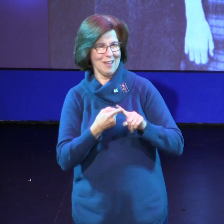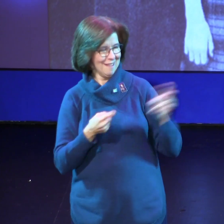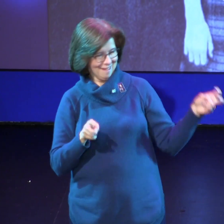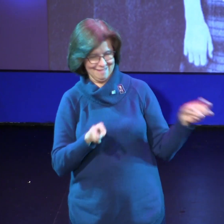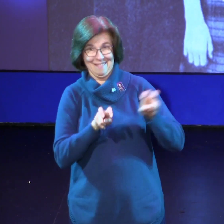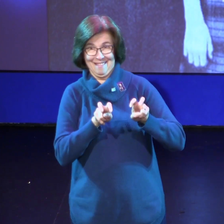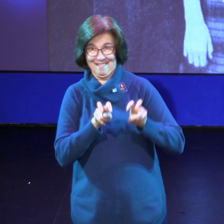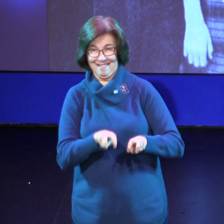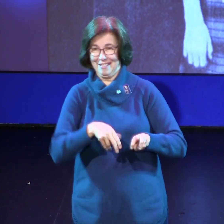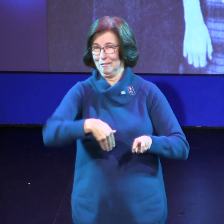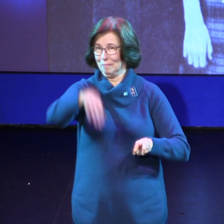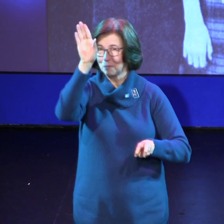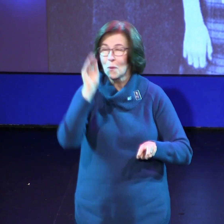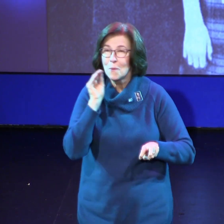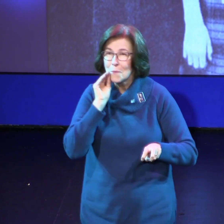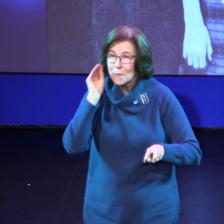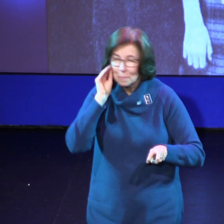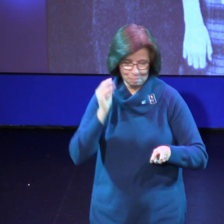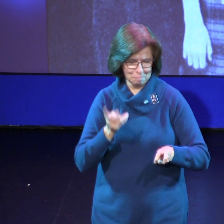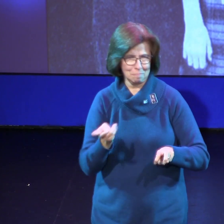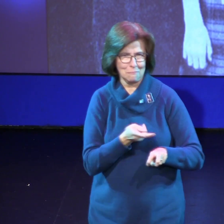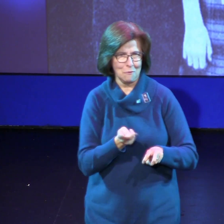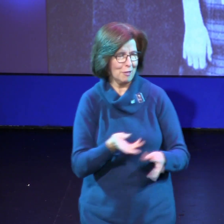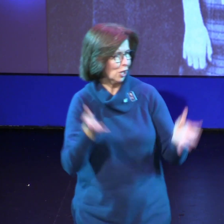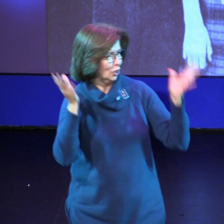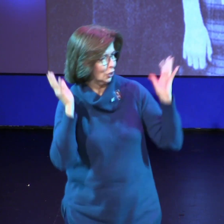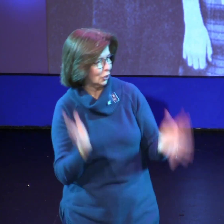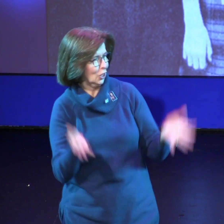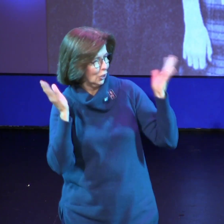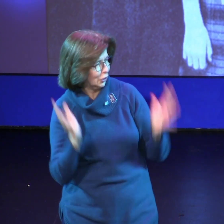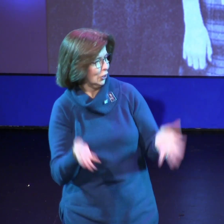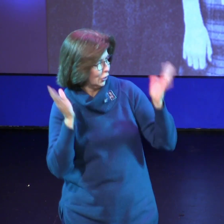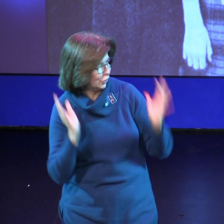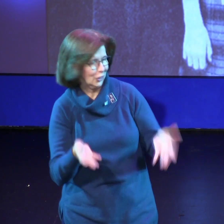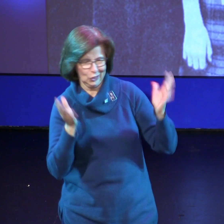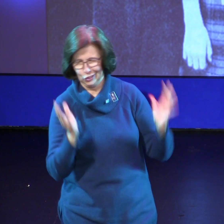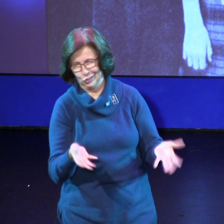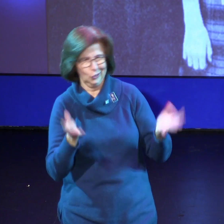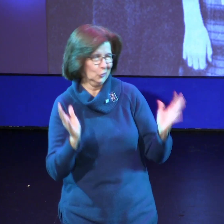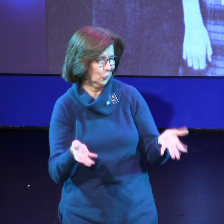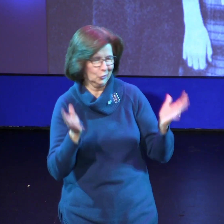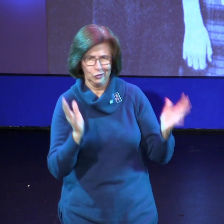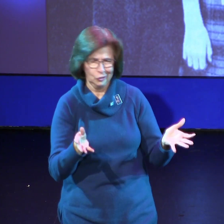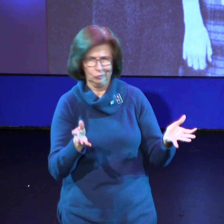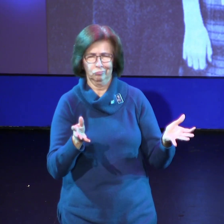my mother and a friend, who was coming over, were in the back. They were carrying on, chatting